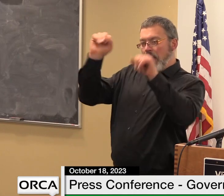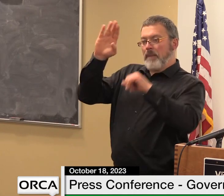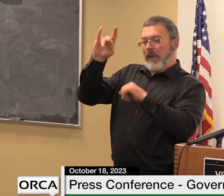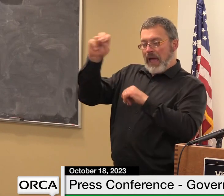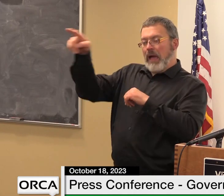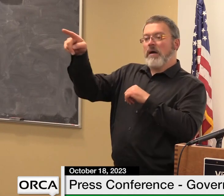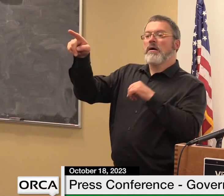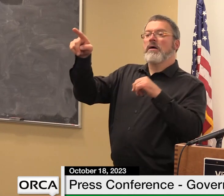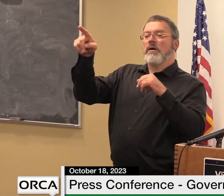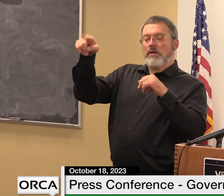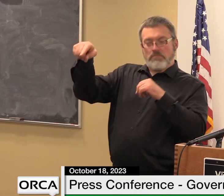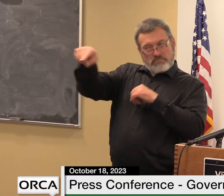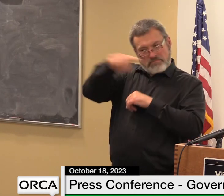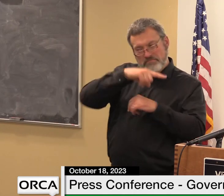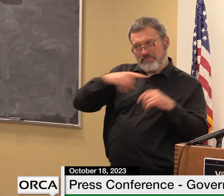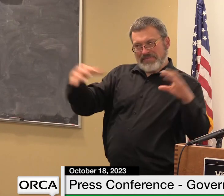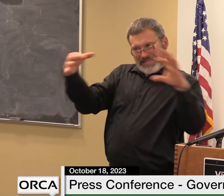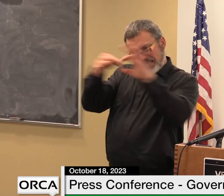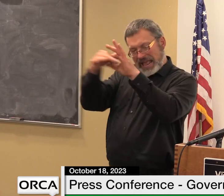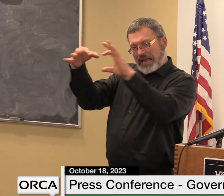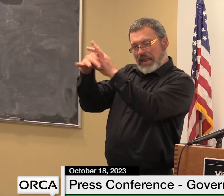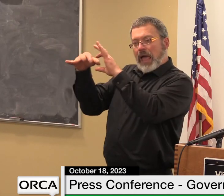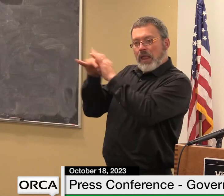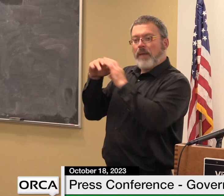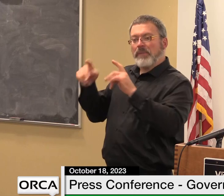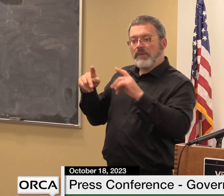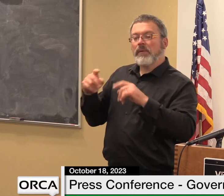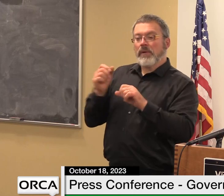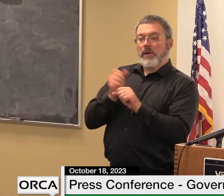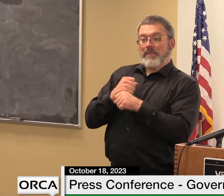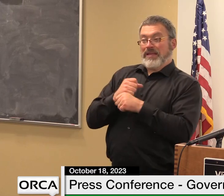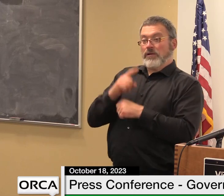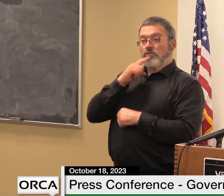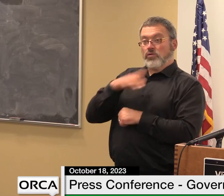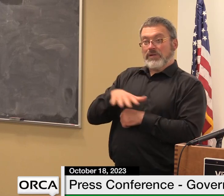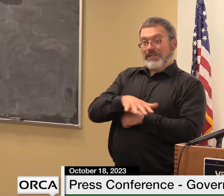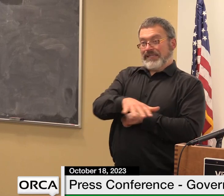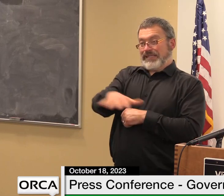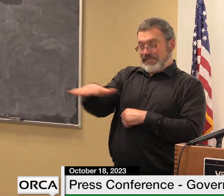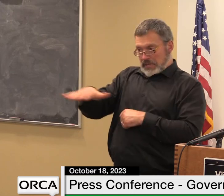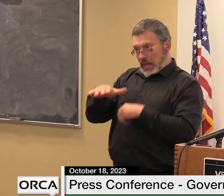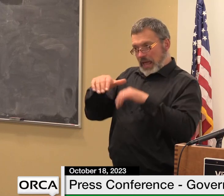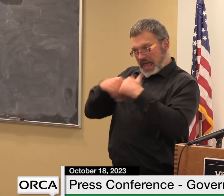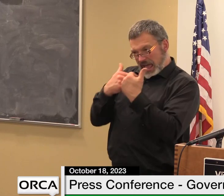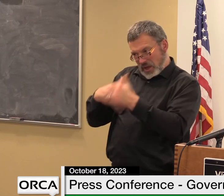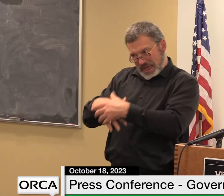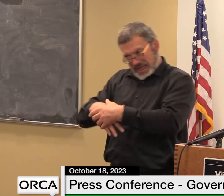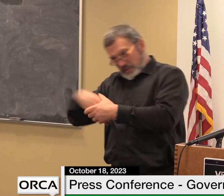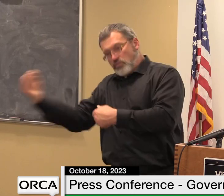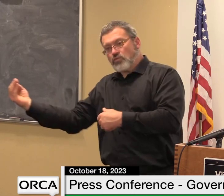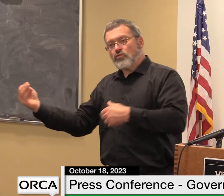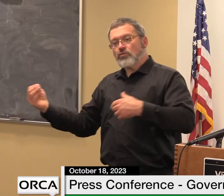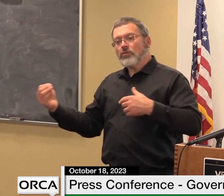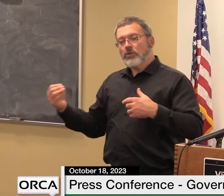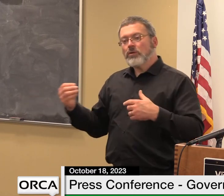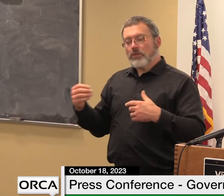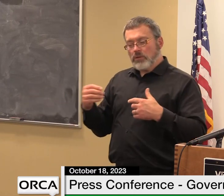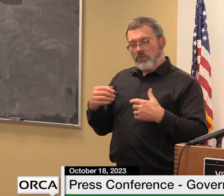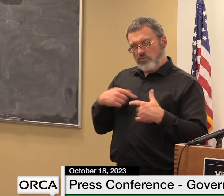together, and make sure that there's an exit strategy so that we can protect innocent